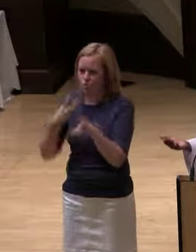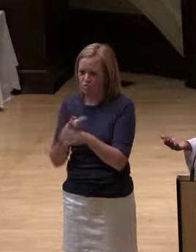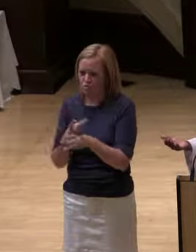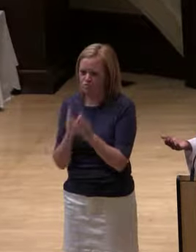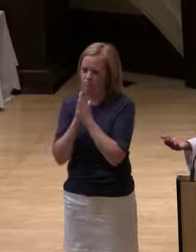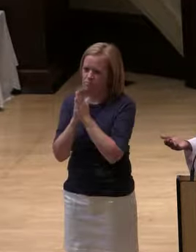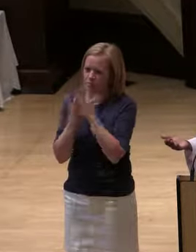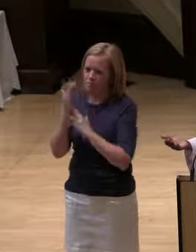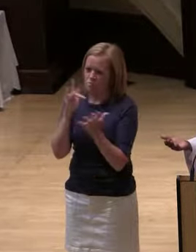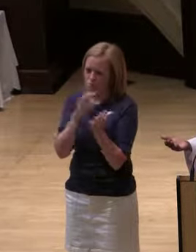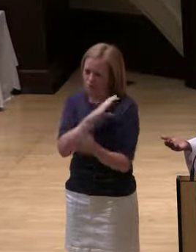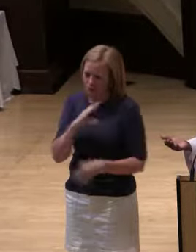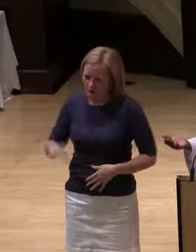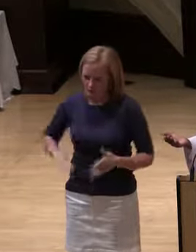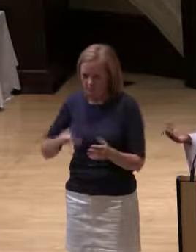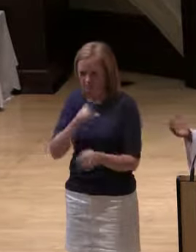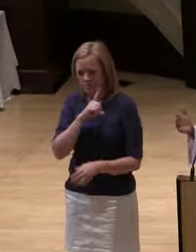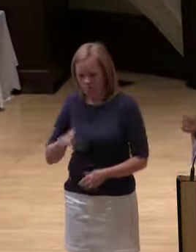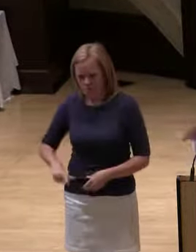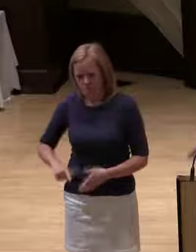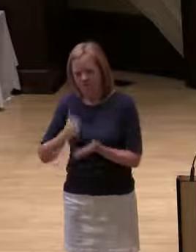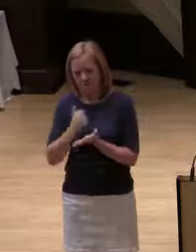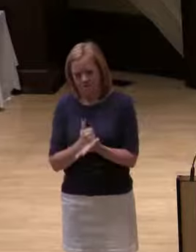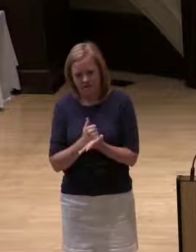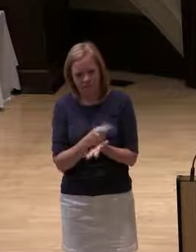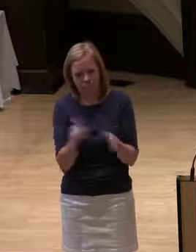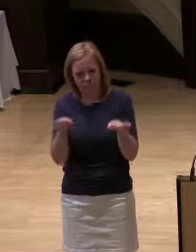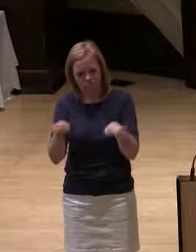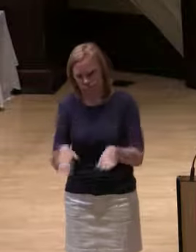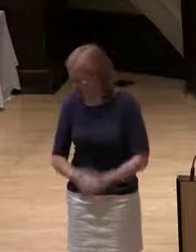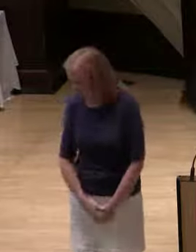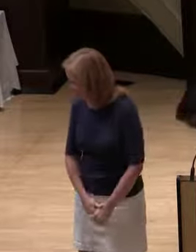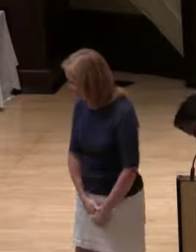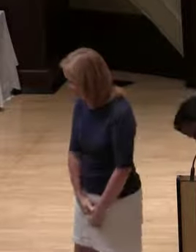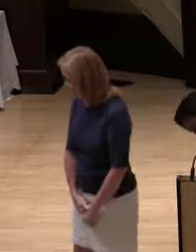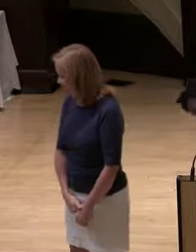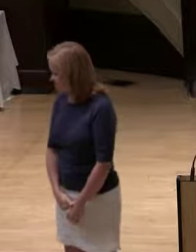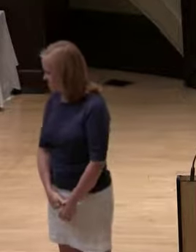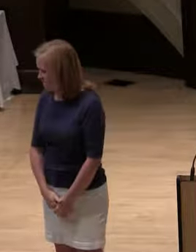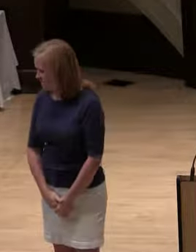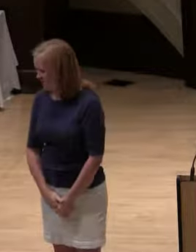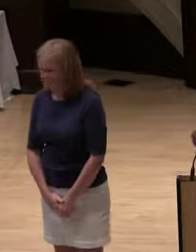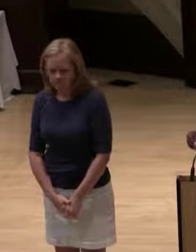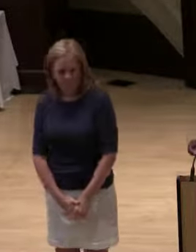pray through Christ our Lord. You may be seated.